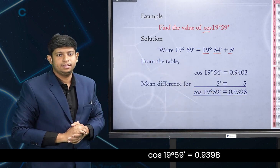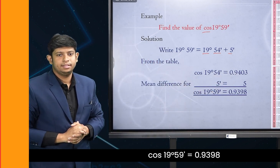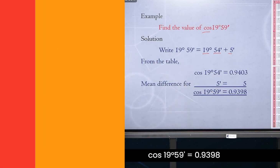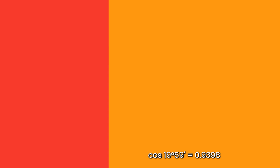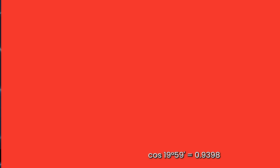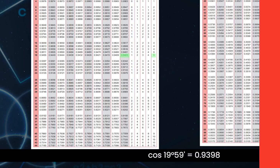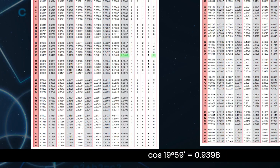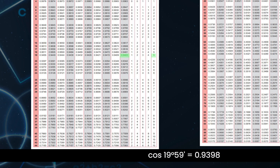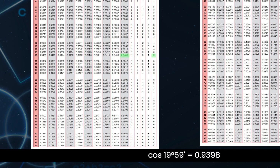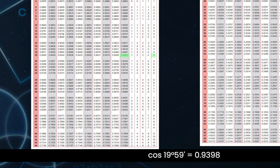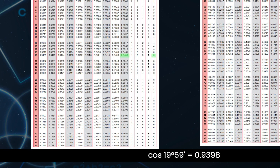0.9398.